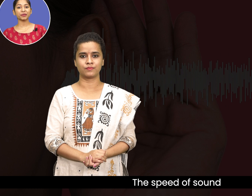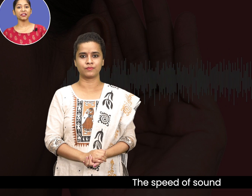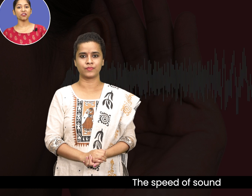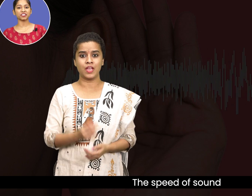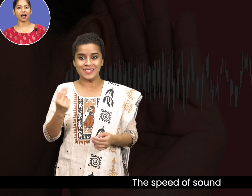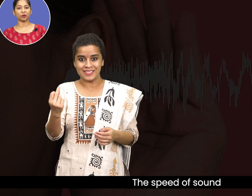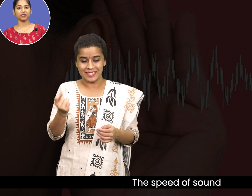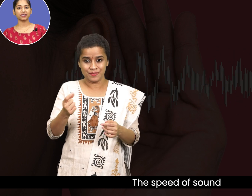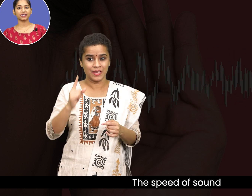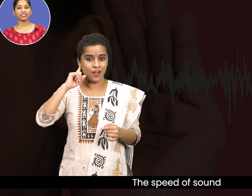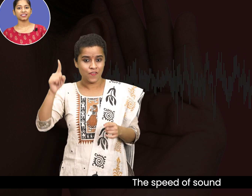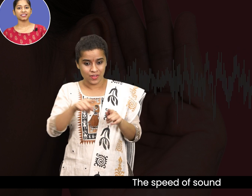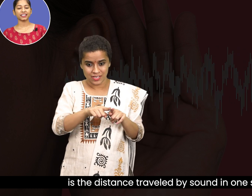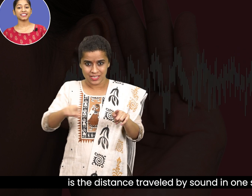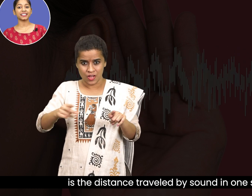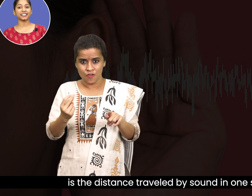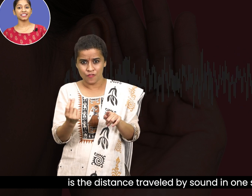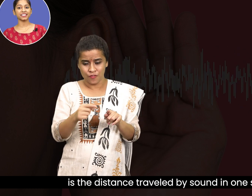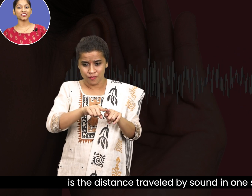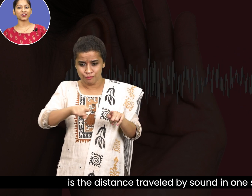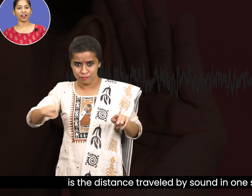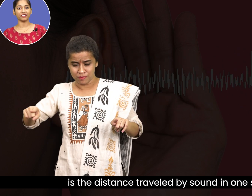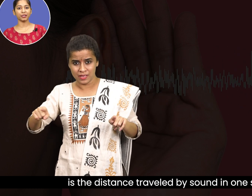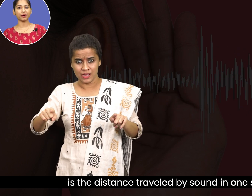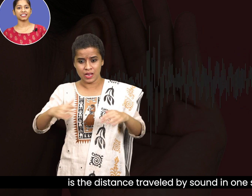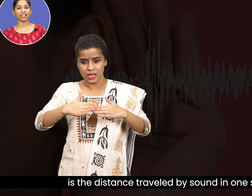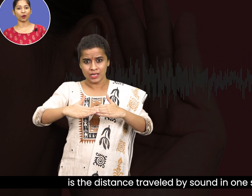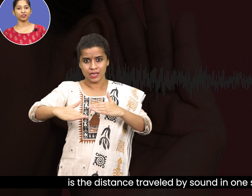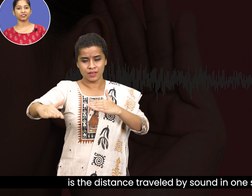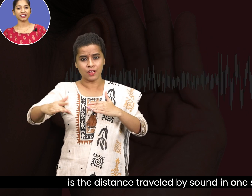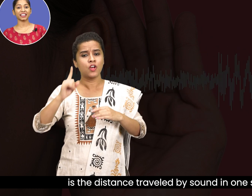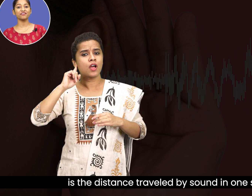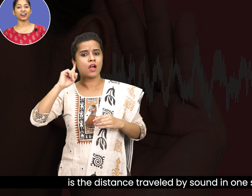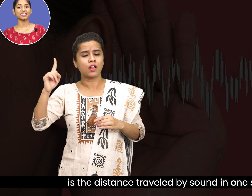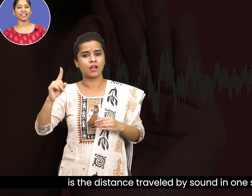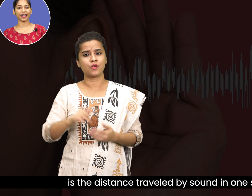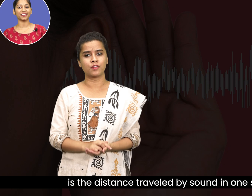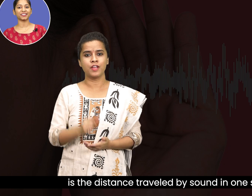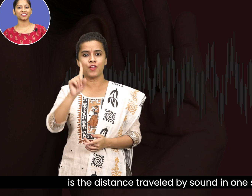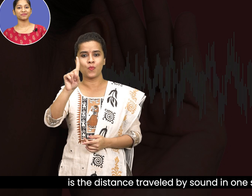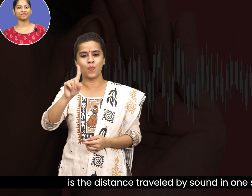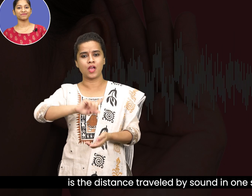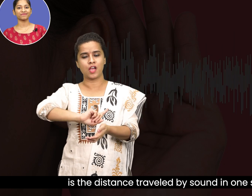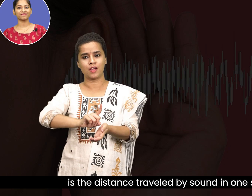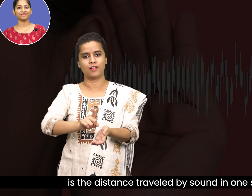The speed of sound is the distance travelled by sound in 1 second.